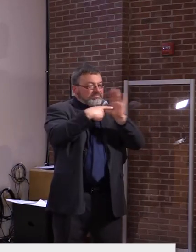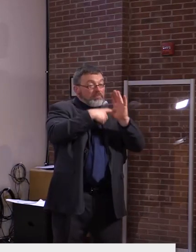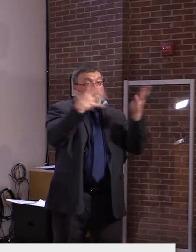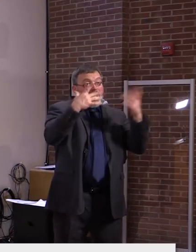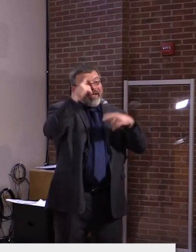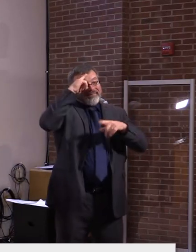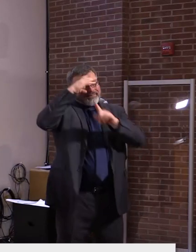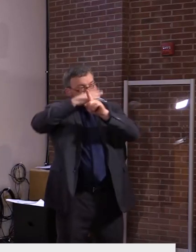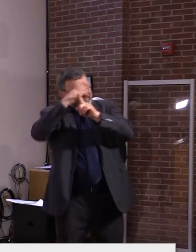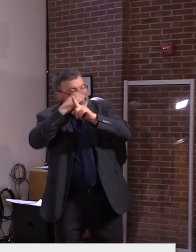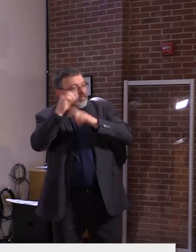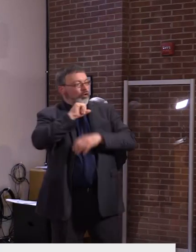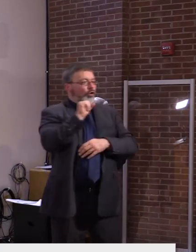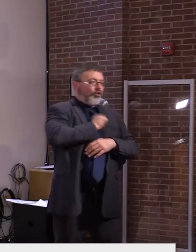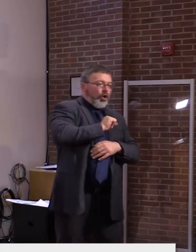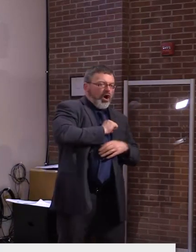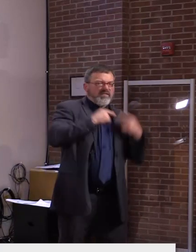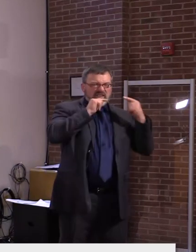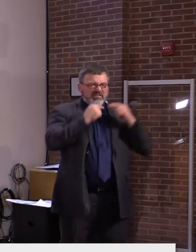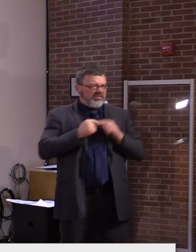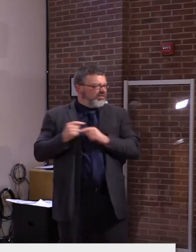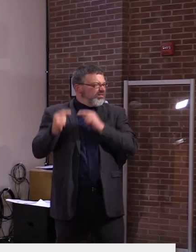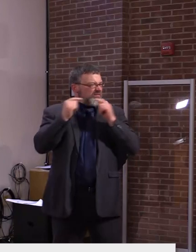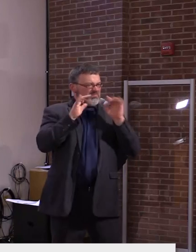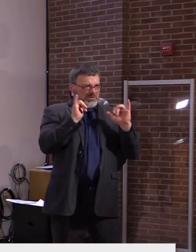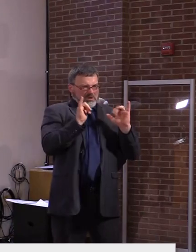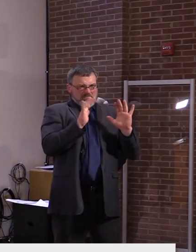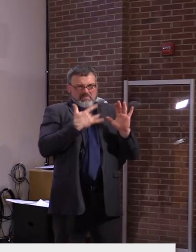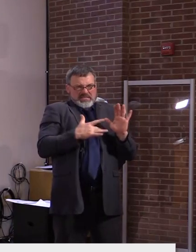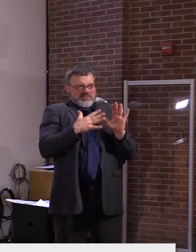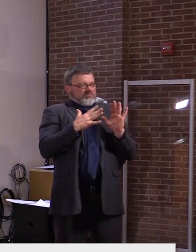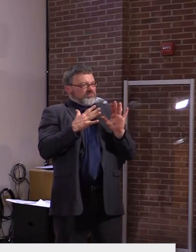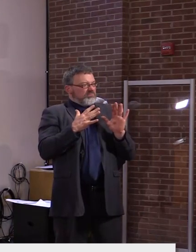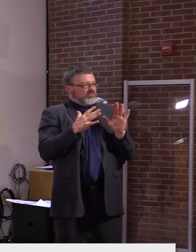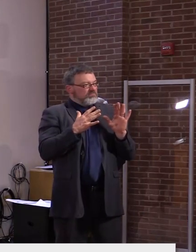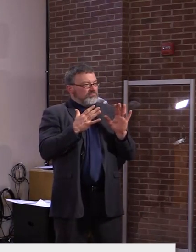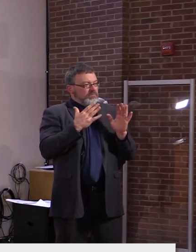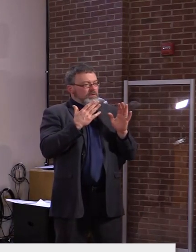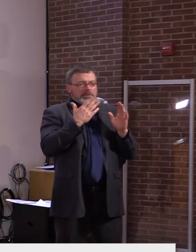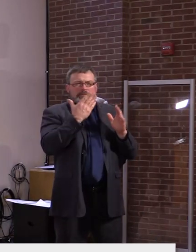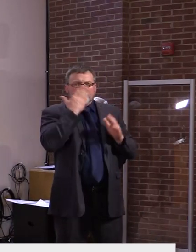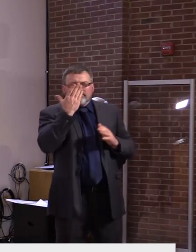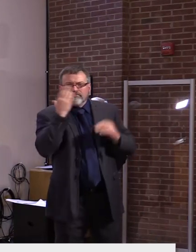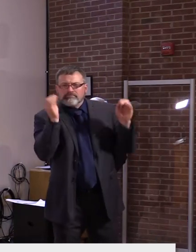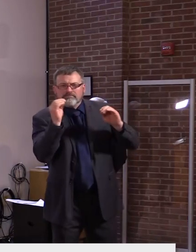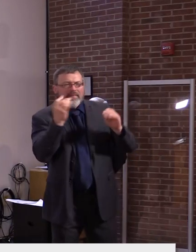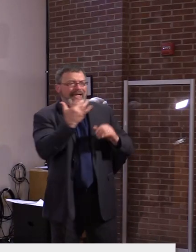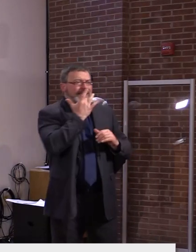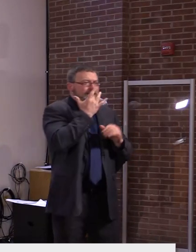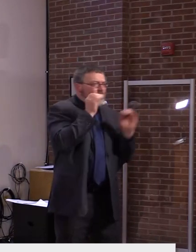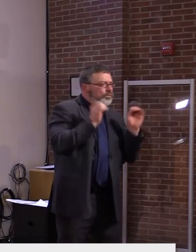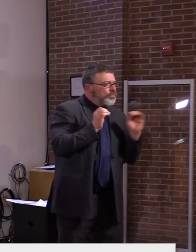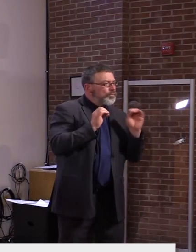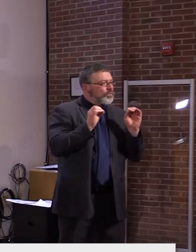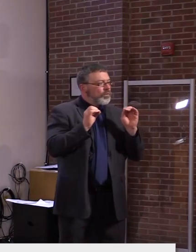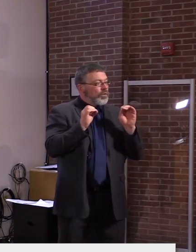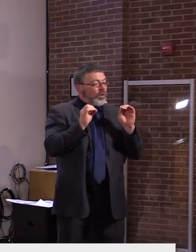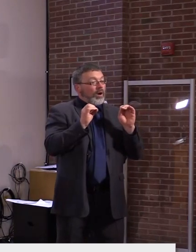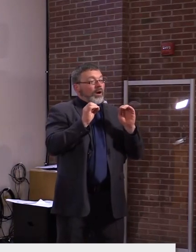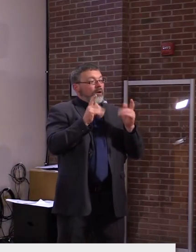or achiness, headache, etc., perhaps loss of smell. That can evolve